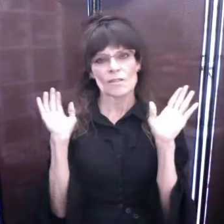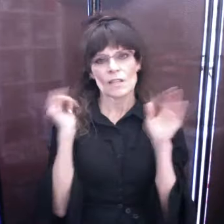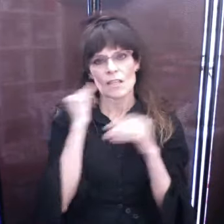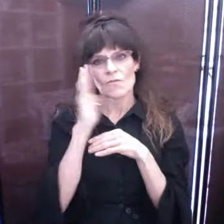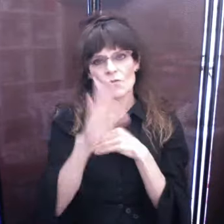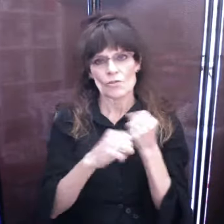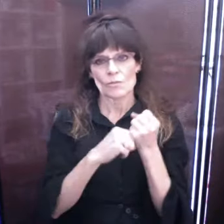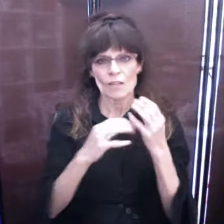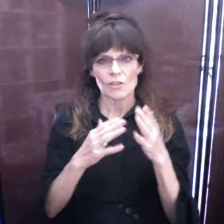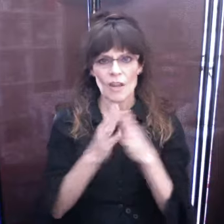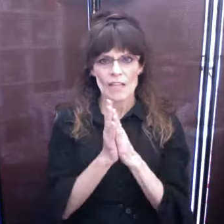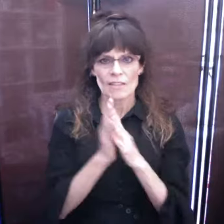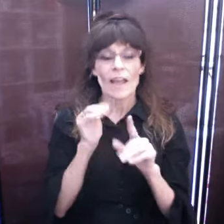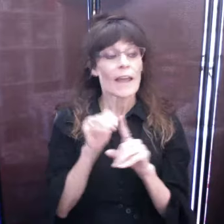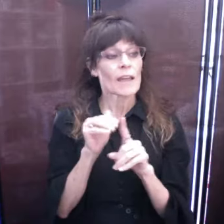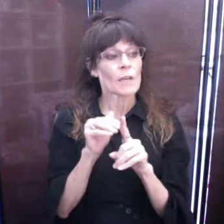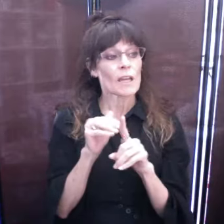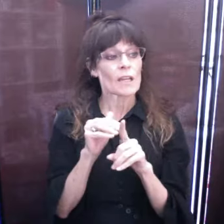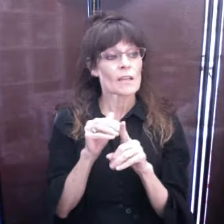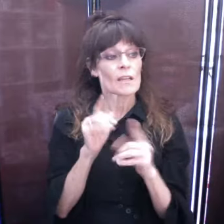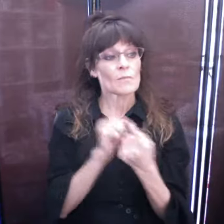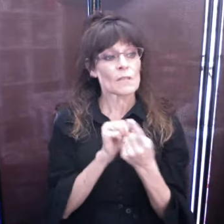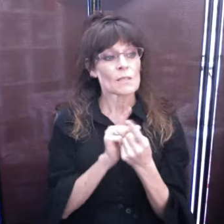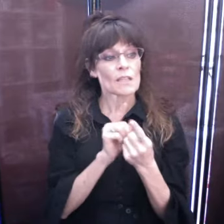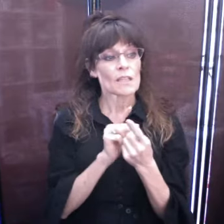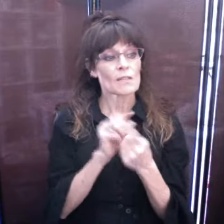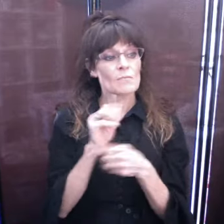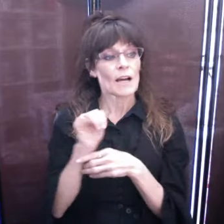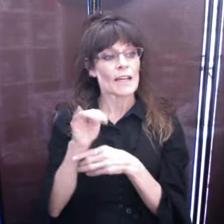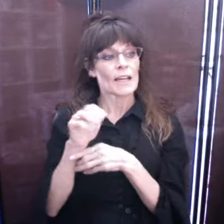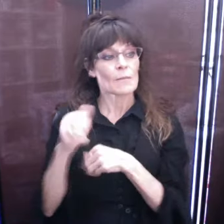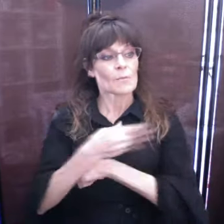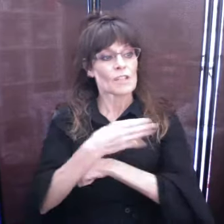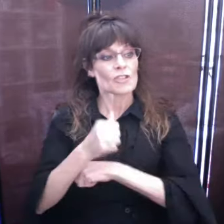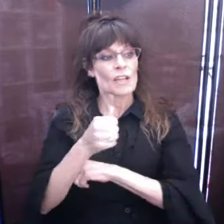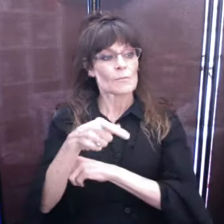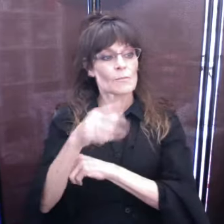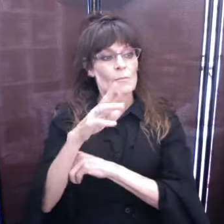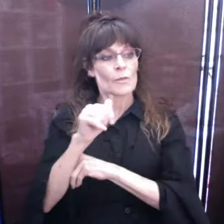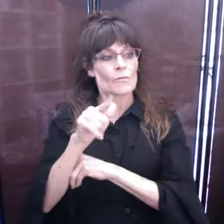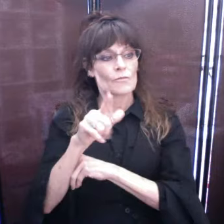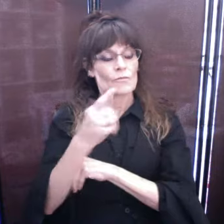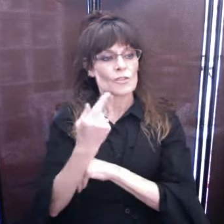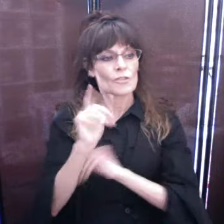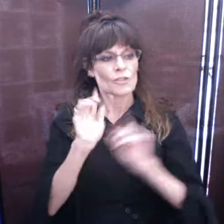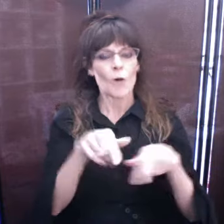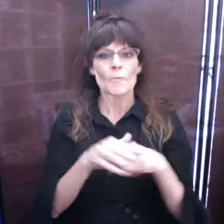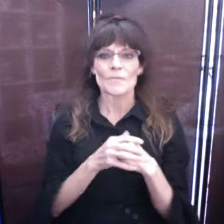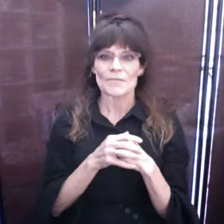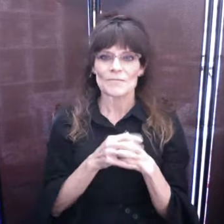a question like, hey man, meet me in Miami Beach on April 1st, you know what? Go check it out. Or